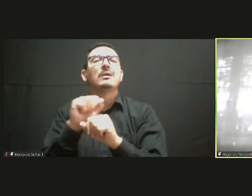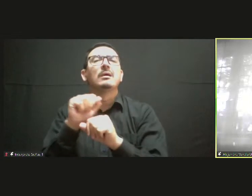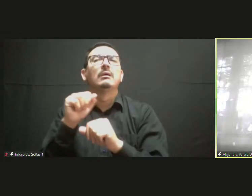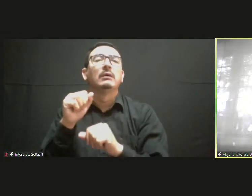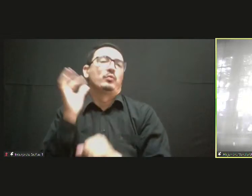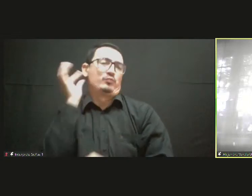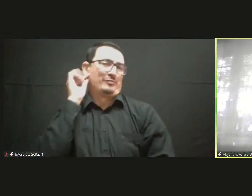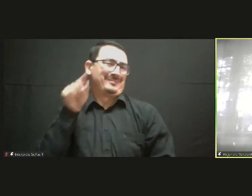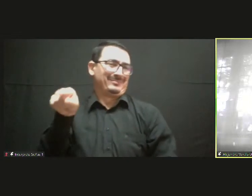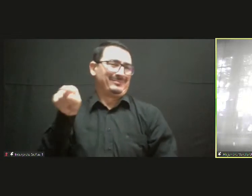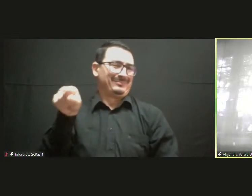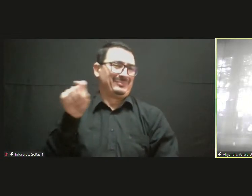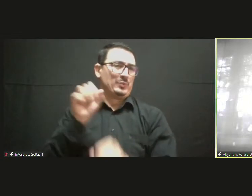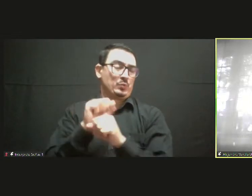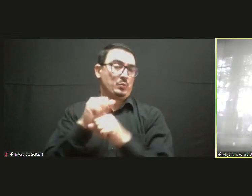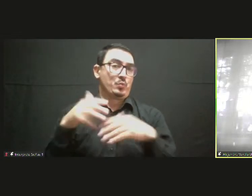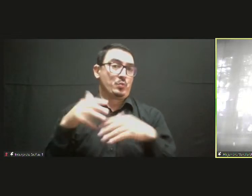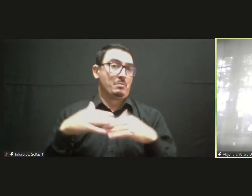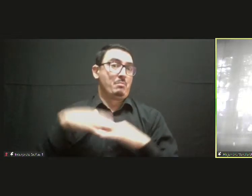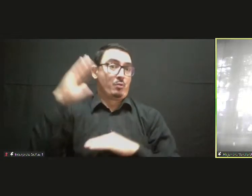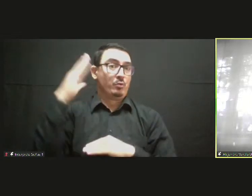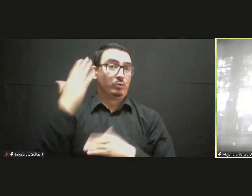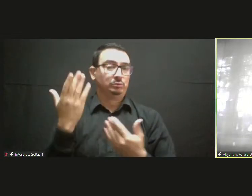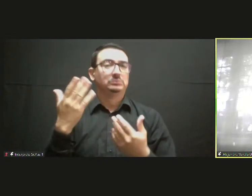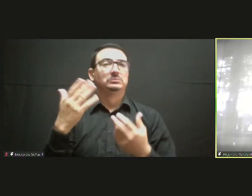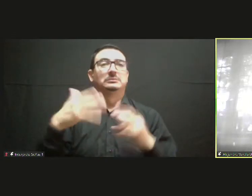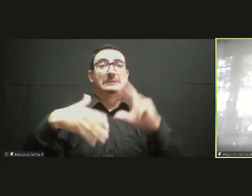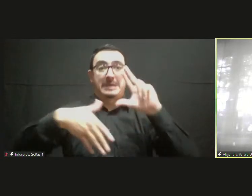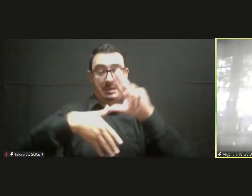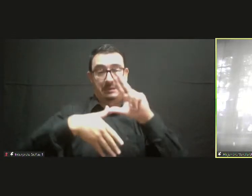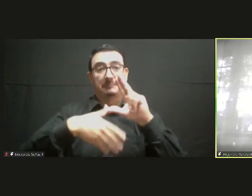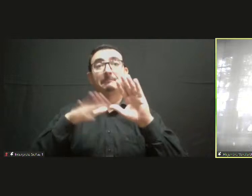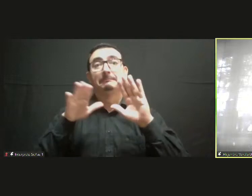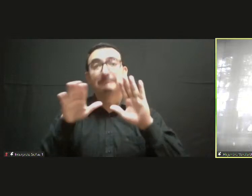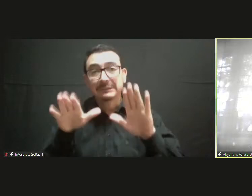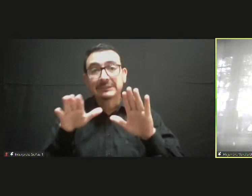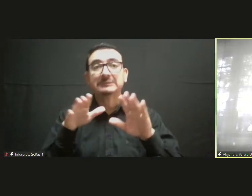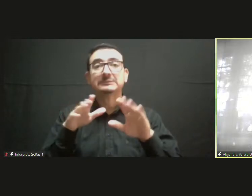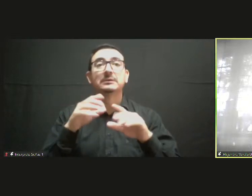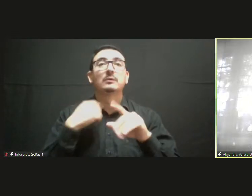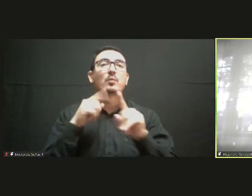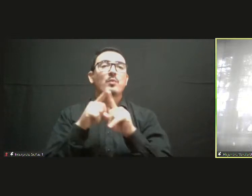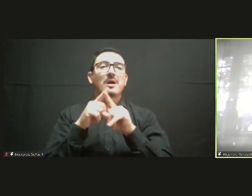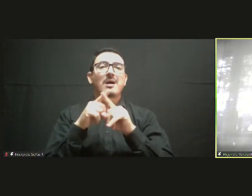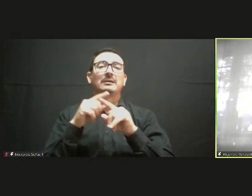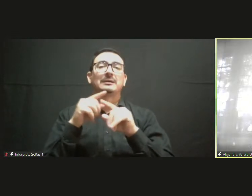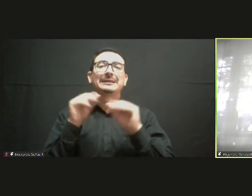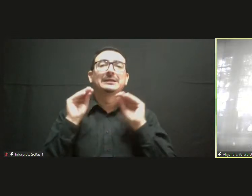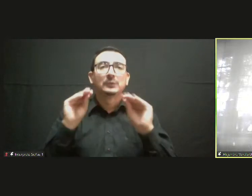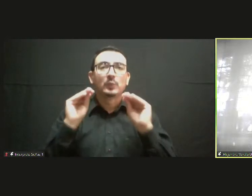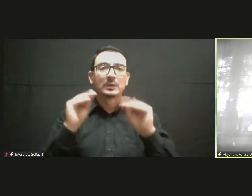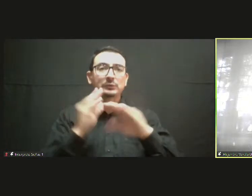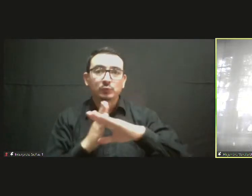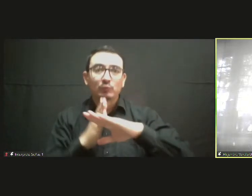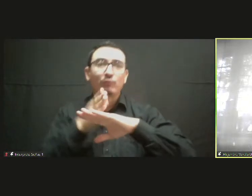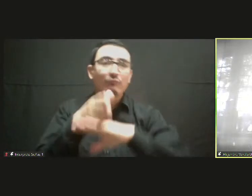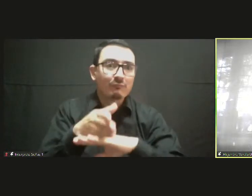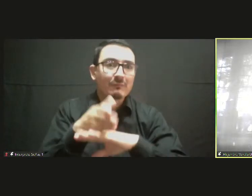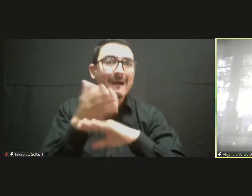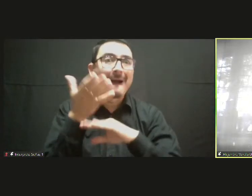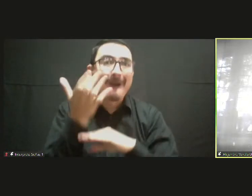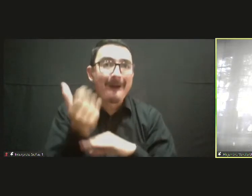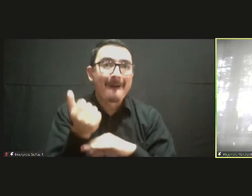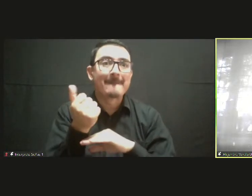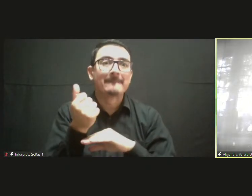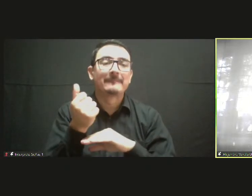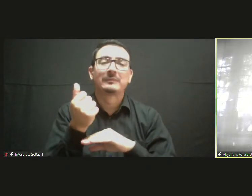However, access to education, precarious working conditions, particularly in the formal sector, and gender-based